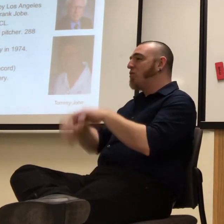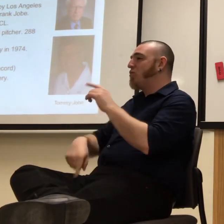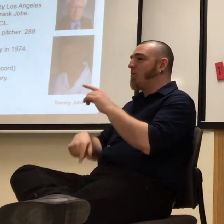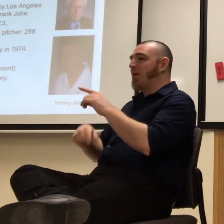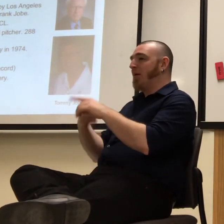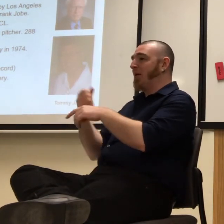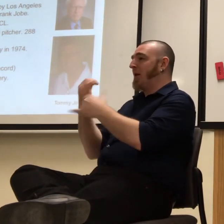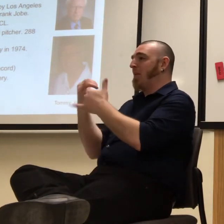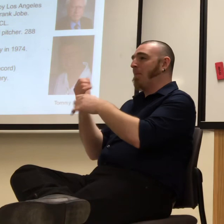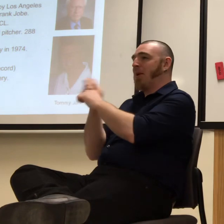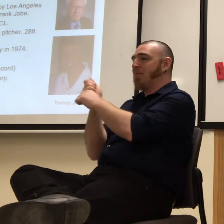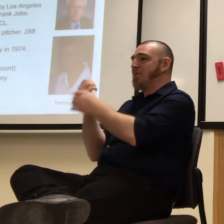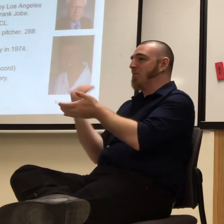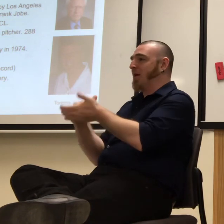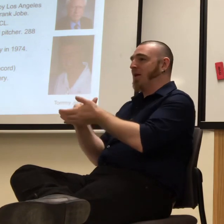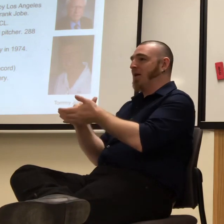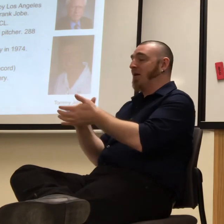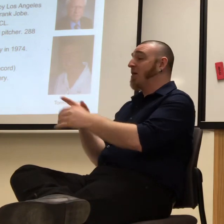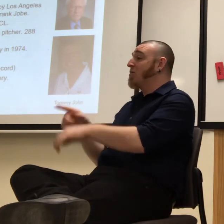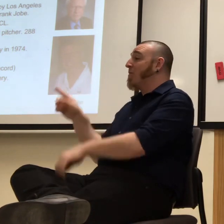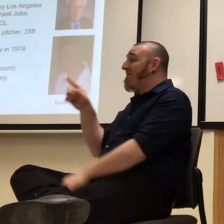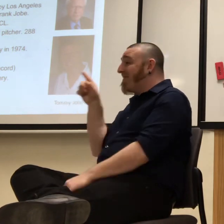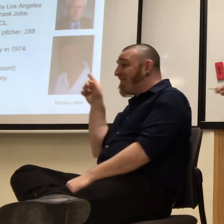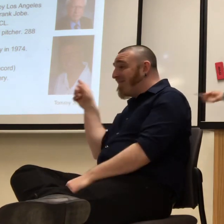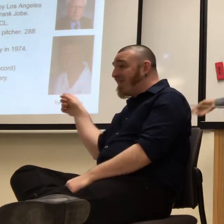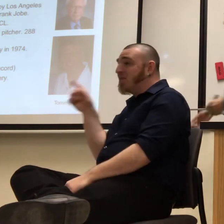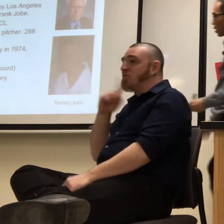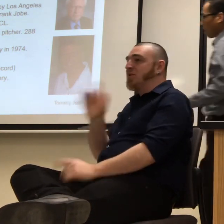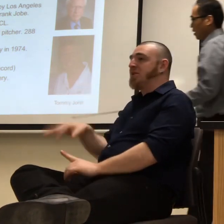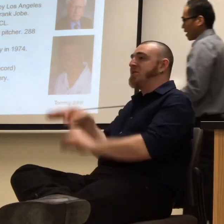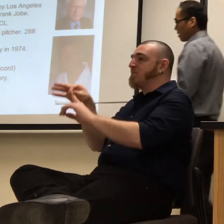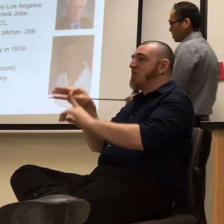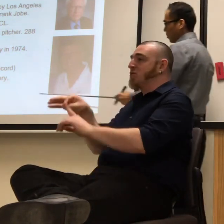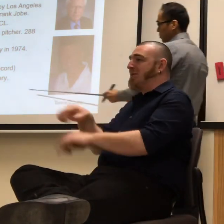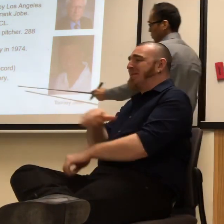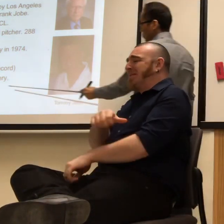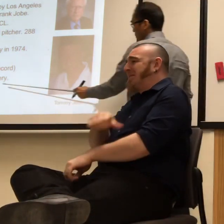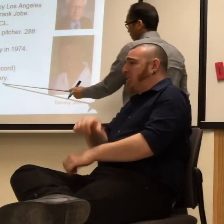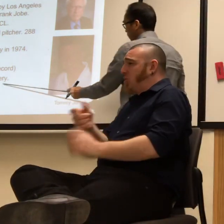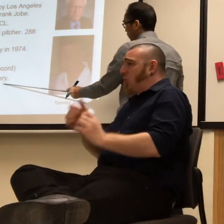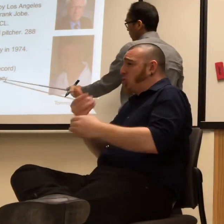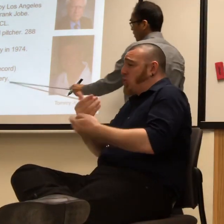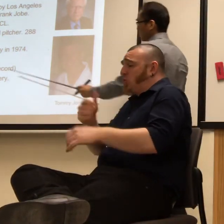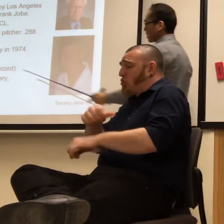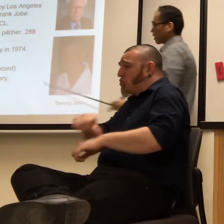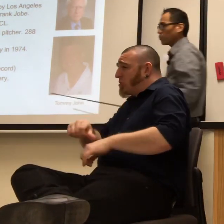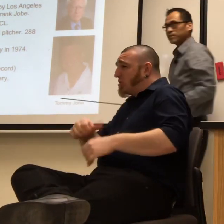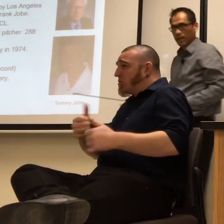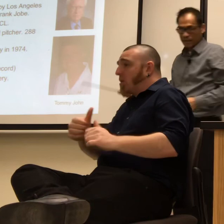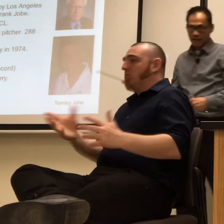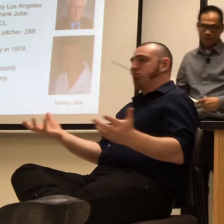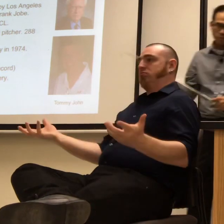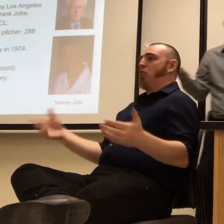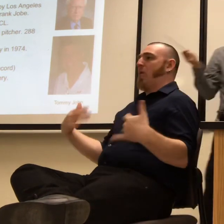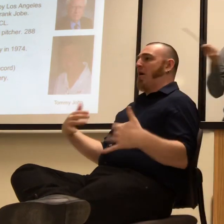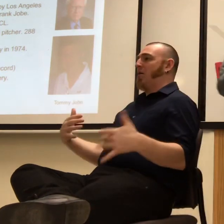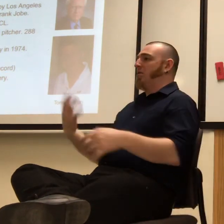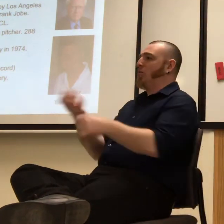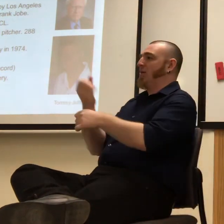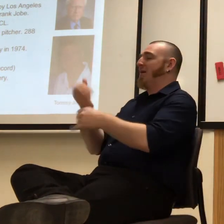back on the field. So that's why this was such an important case. So he won a lot of games post-surgery. Seems like everyone's getting it